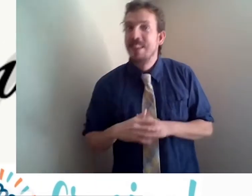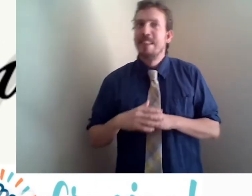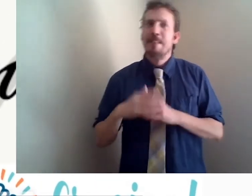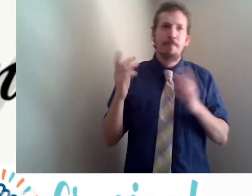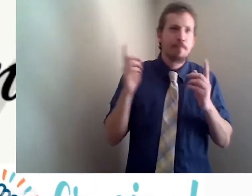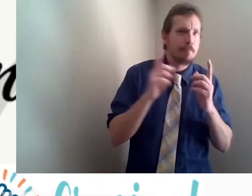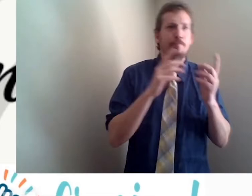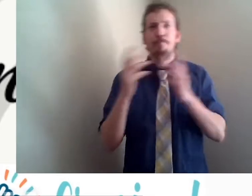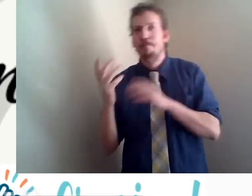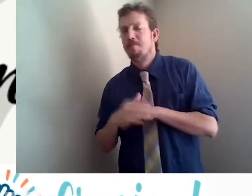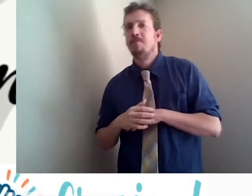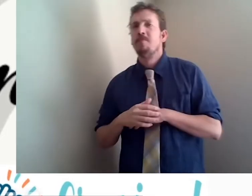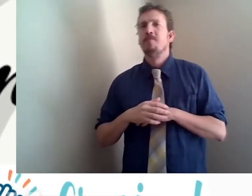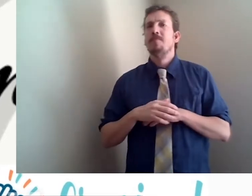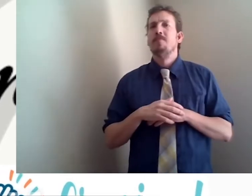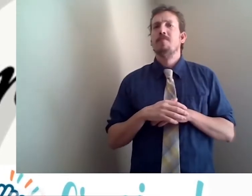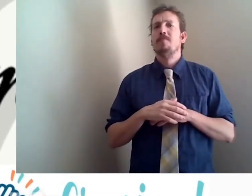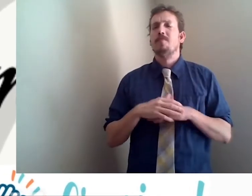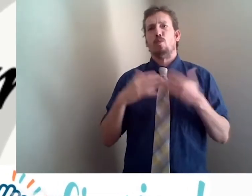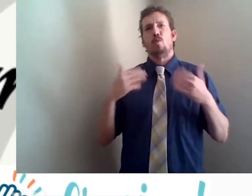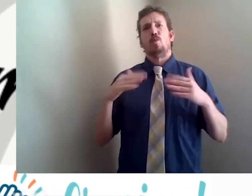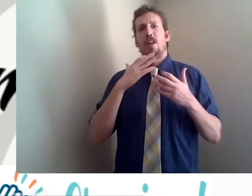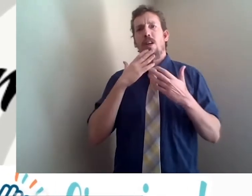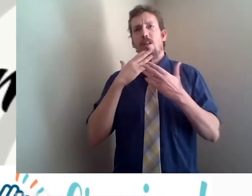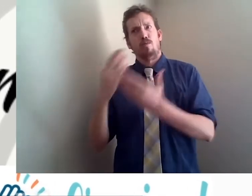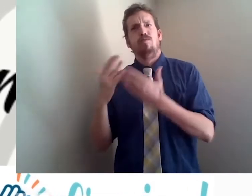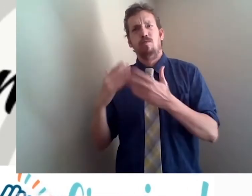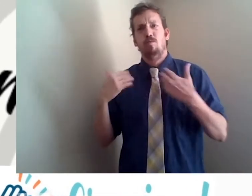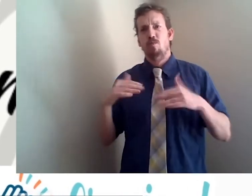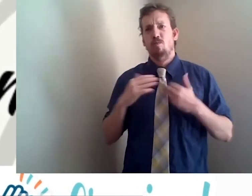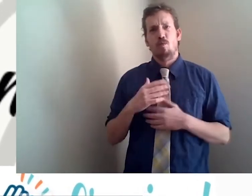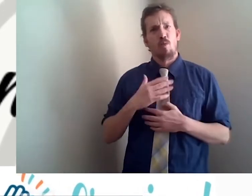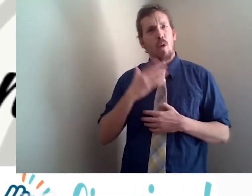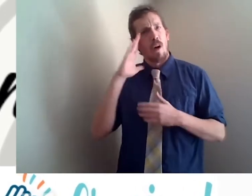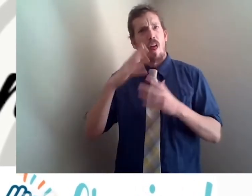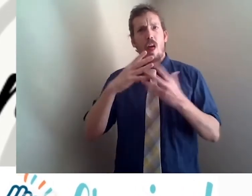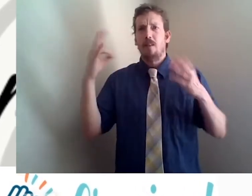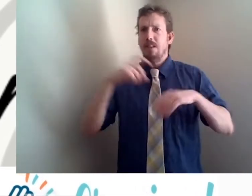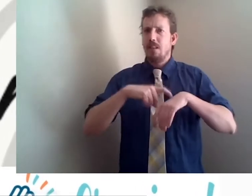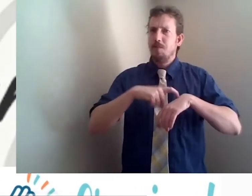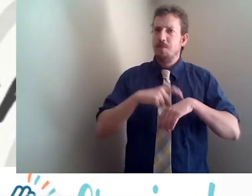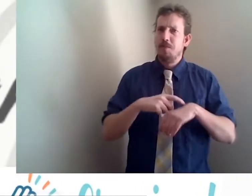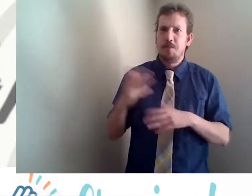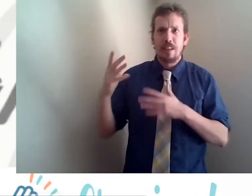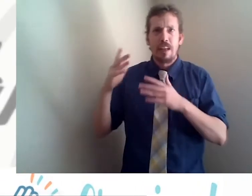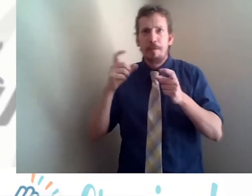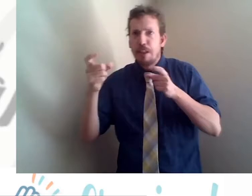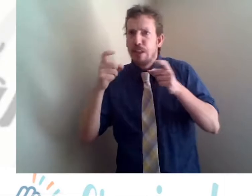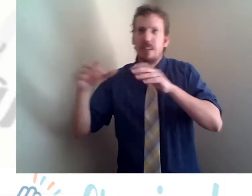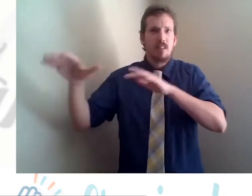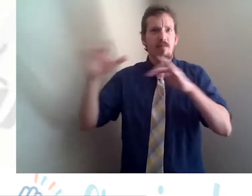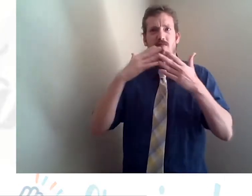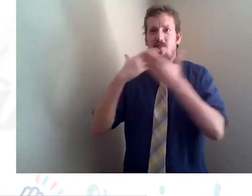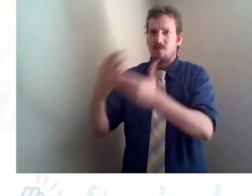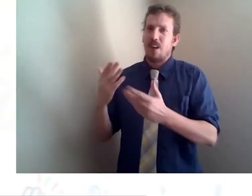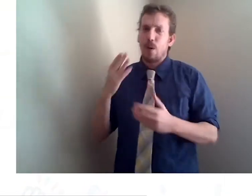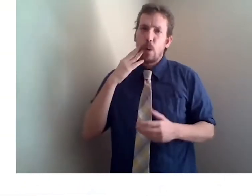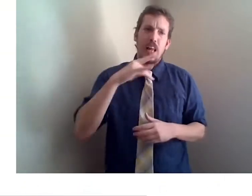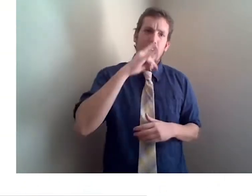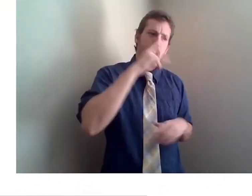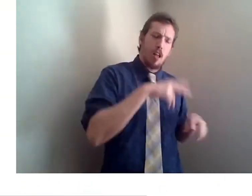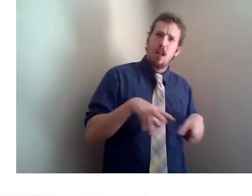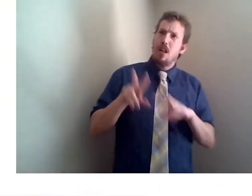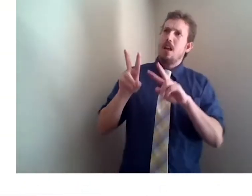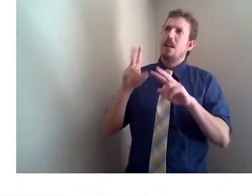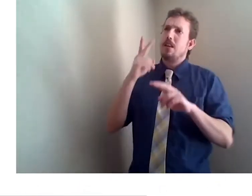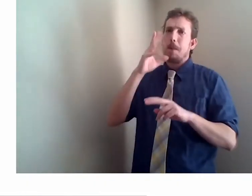their kids before school and after school on a Saturday. I appreciate your support and dedication